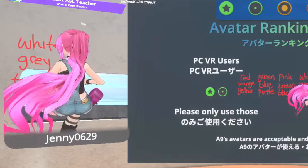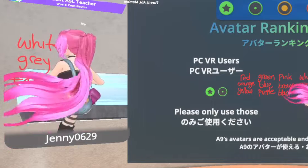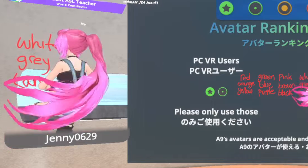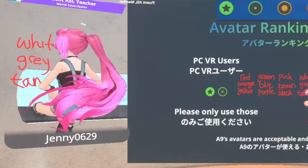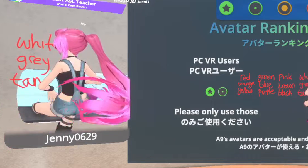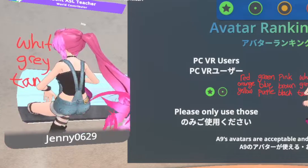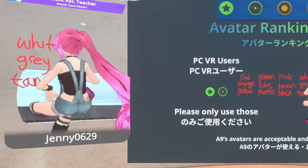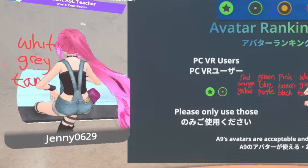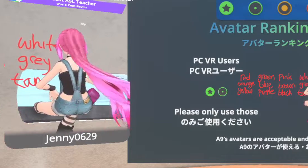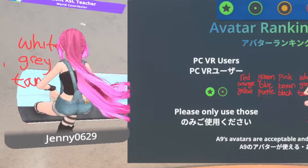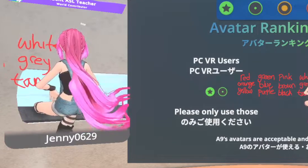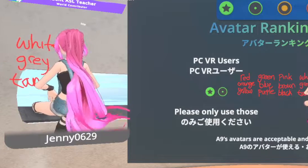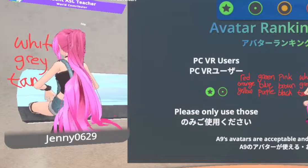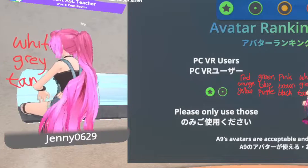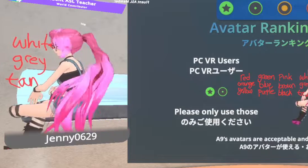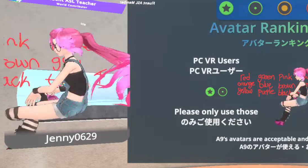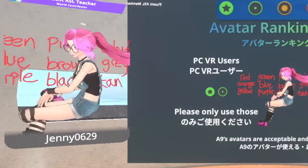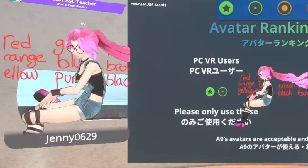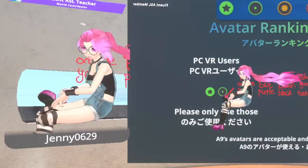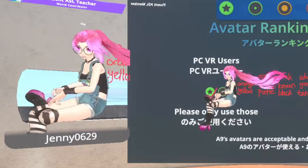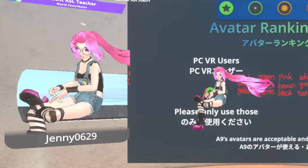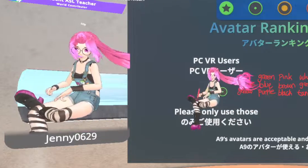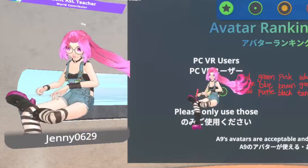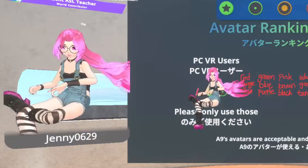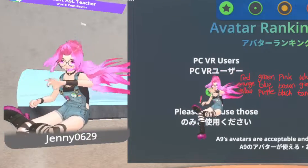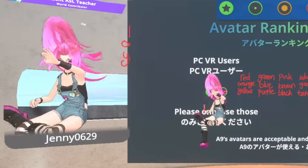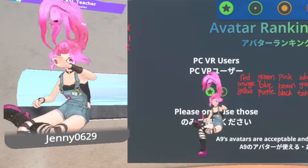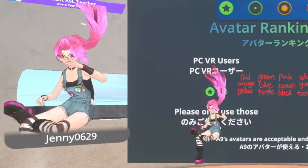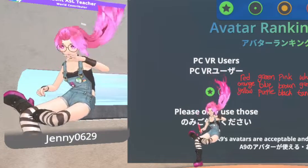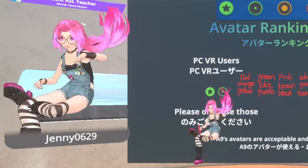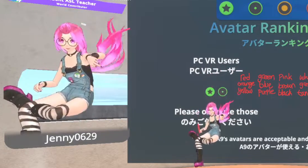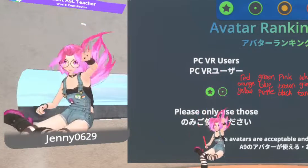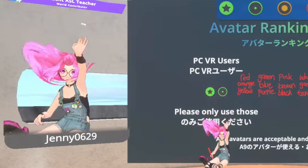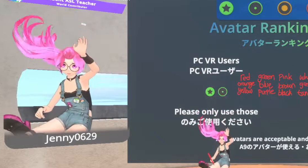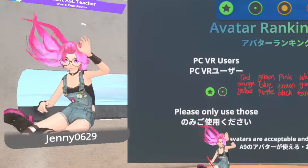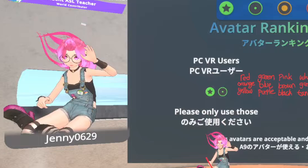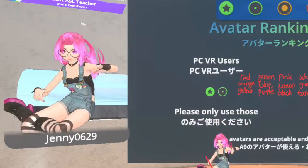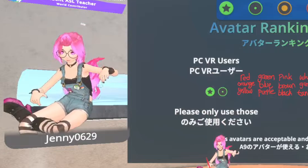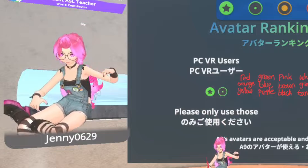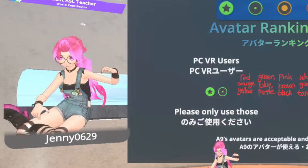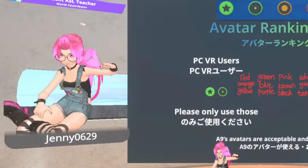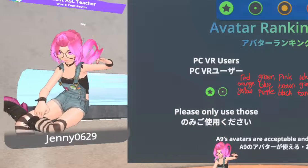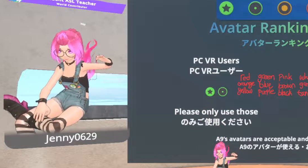Also, oh wait, sorry. I thought I didn't write brown.